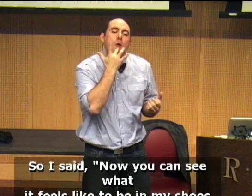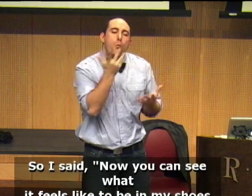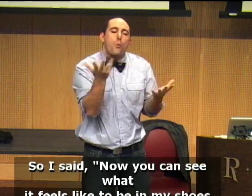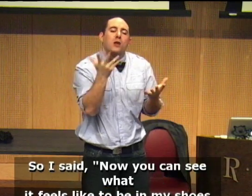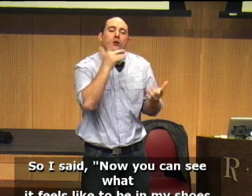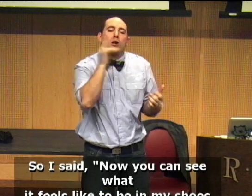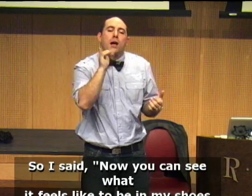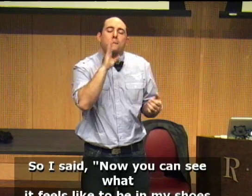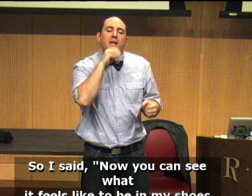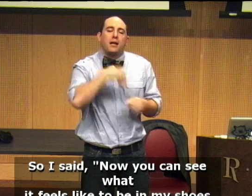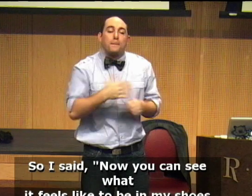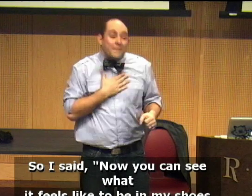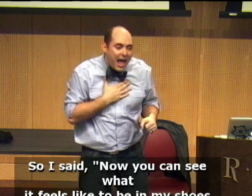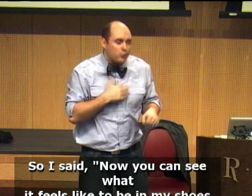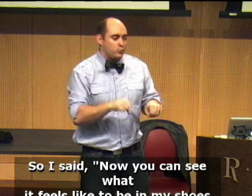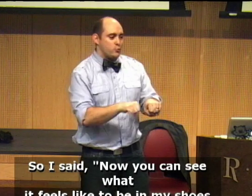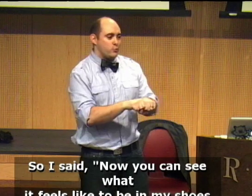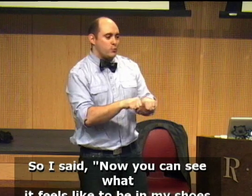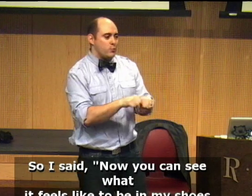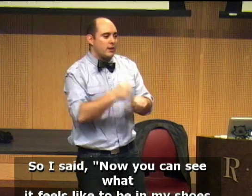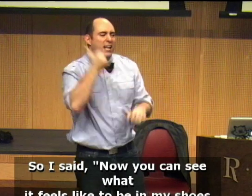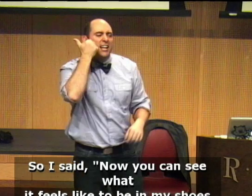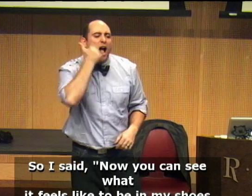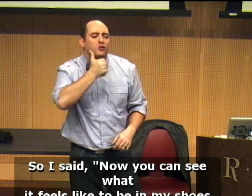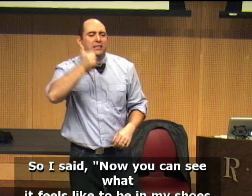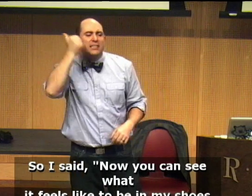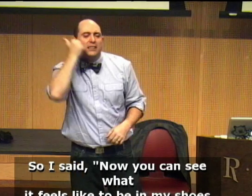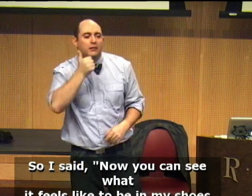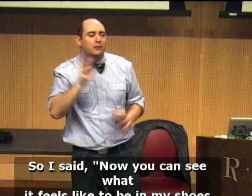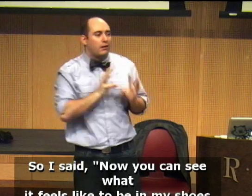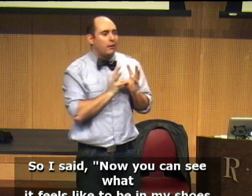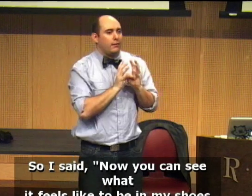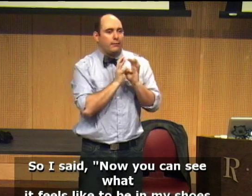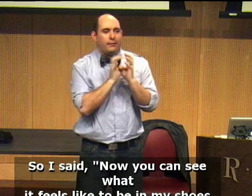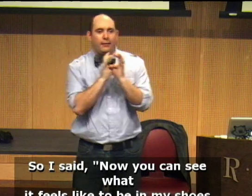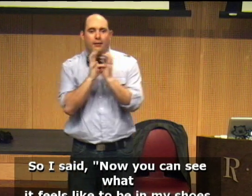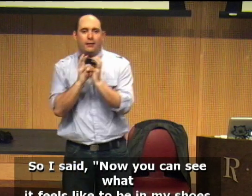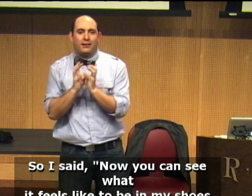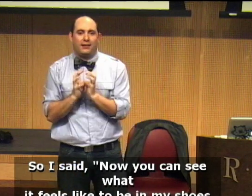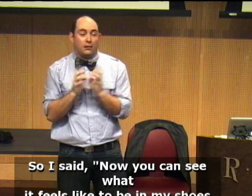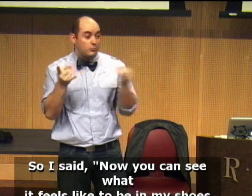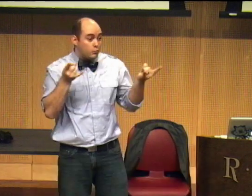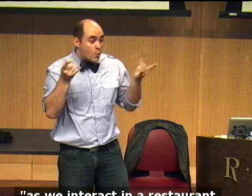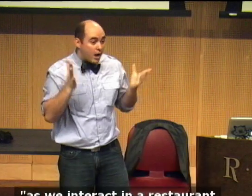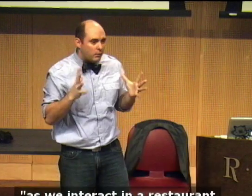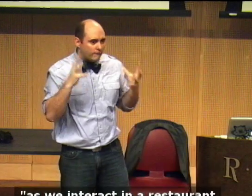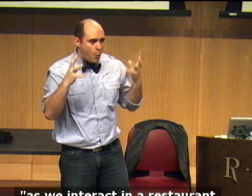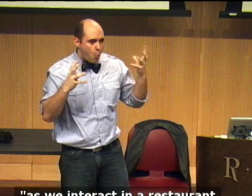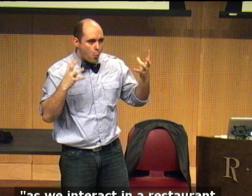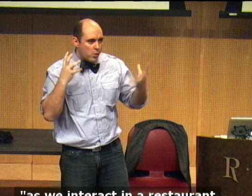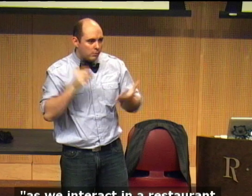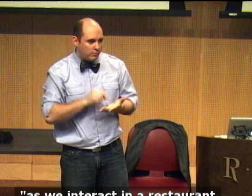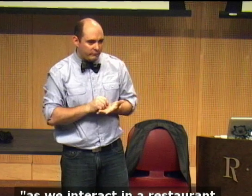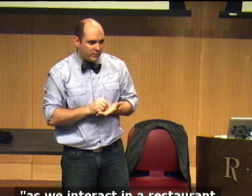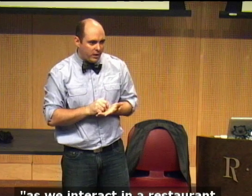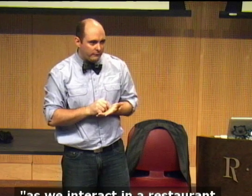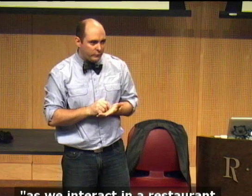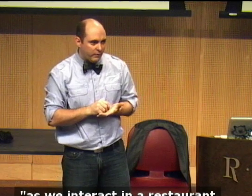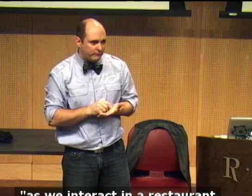So I said, now you can see what it feels like to be in my shoes as we interact in a